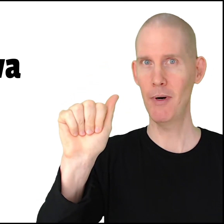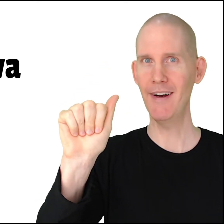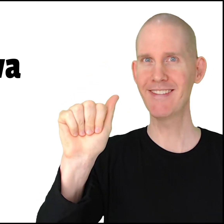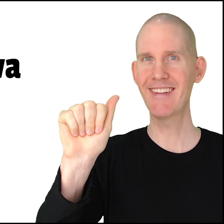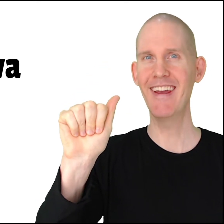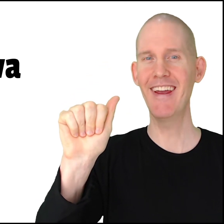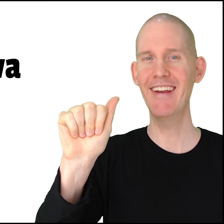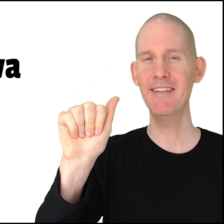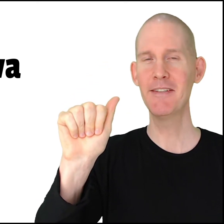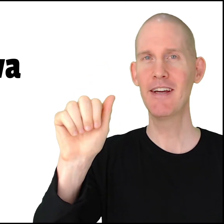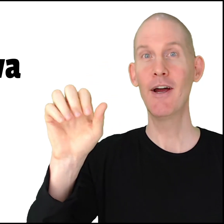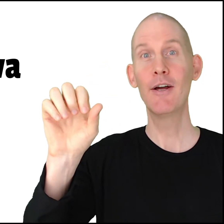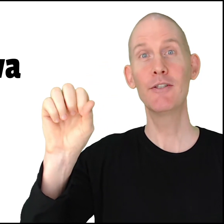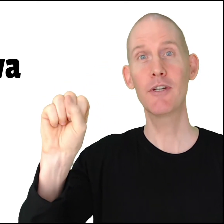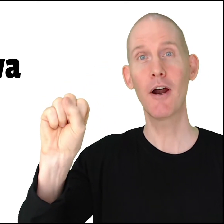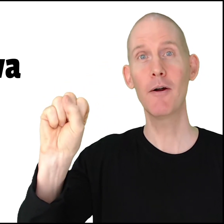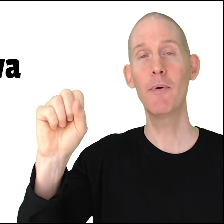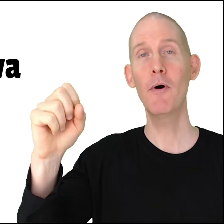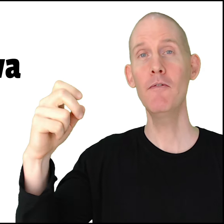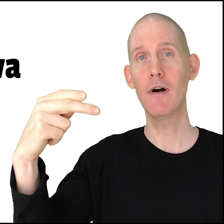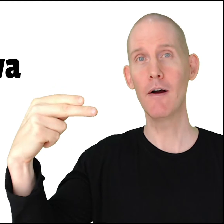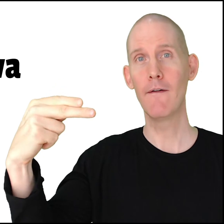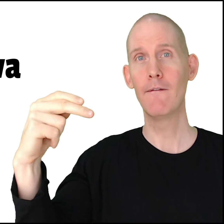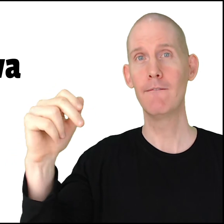Pause on the A. Sharapova.